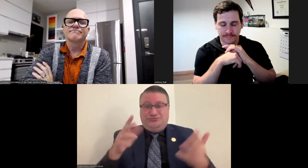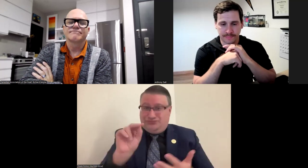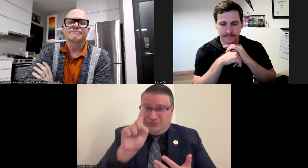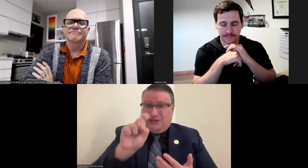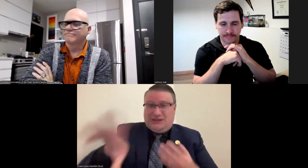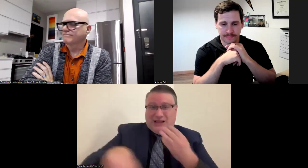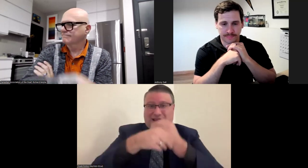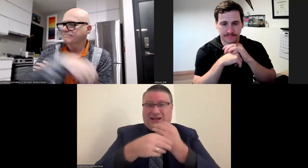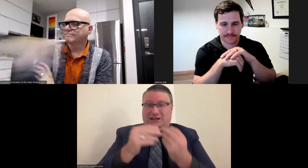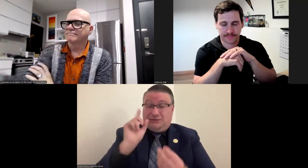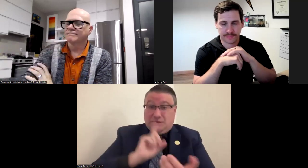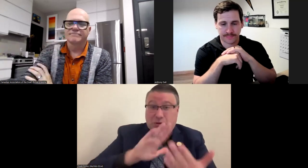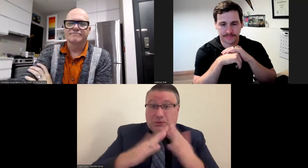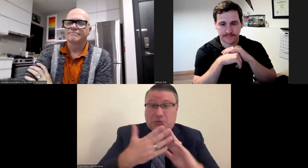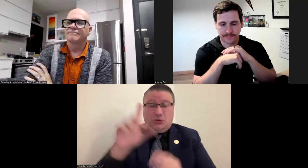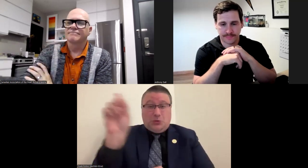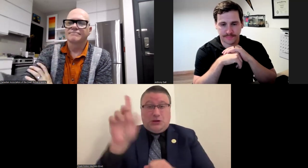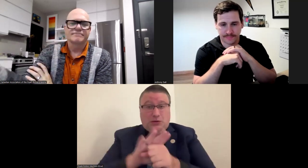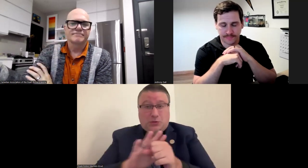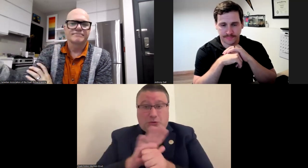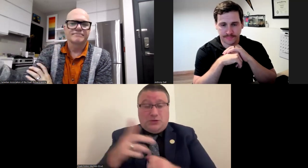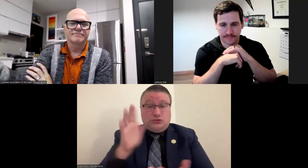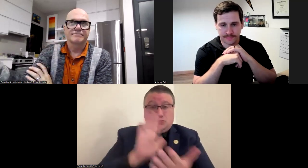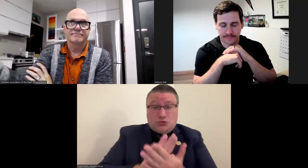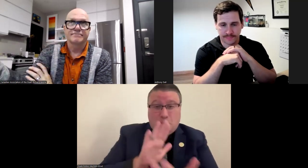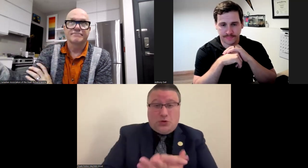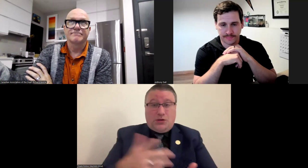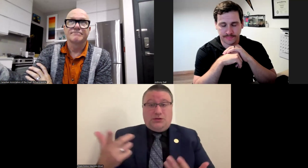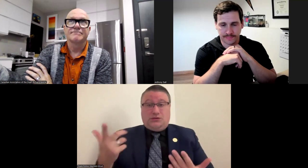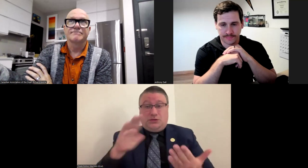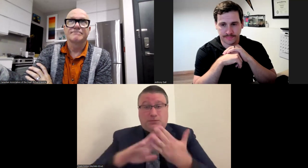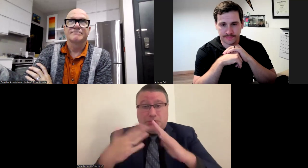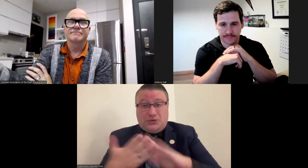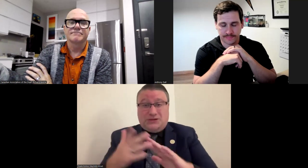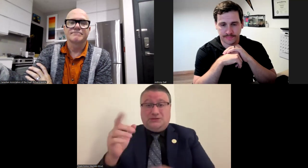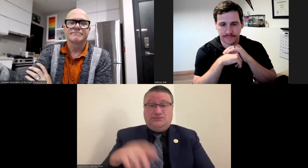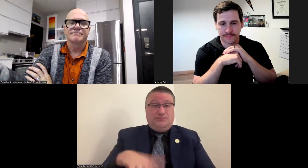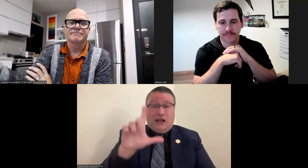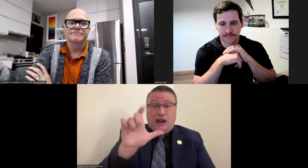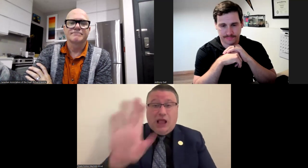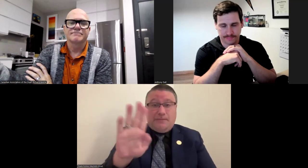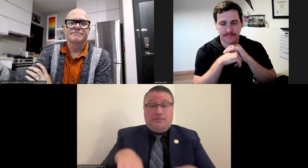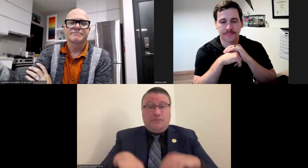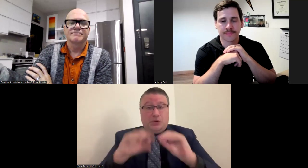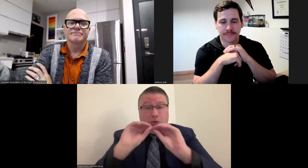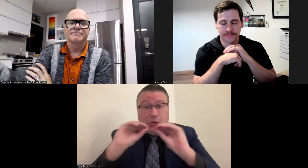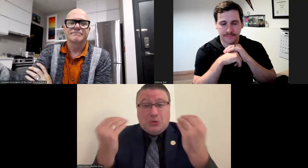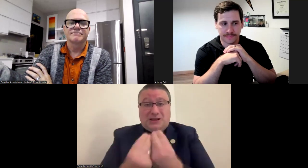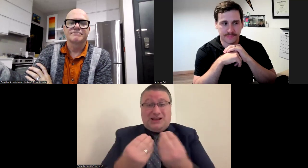sure where to refer someone, or they just do a referral for sign language, but there's so much more.